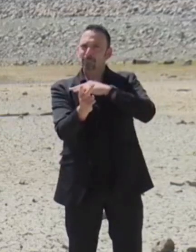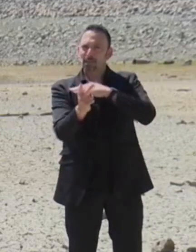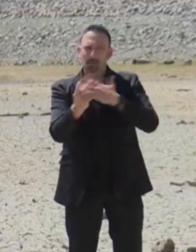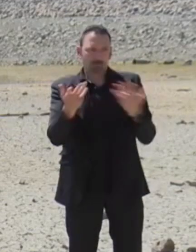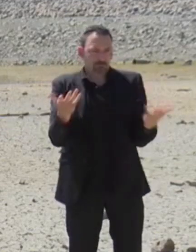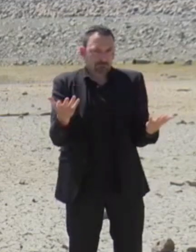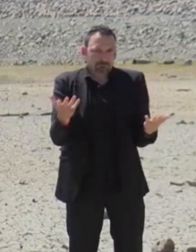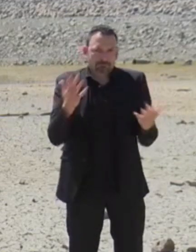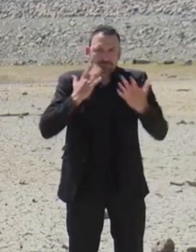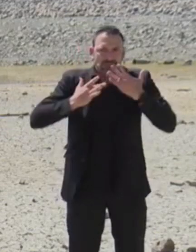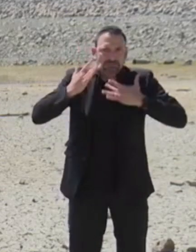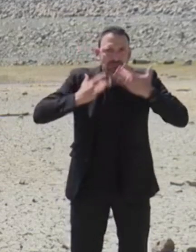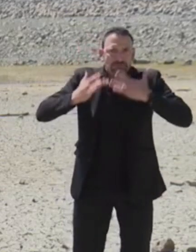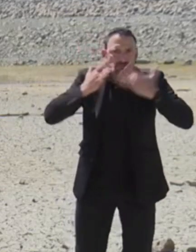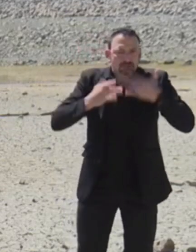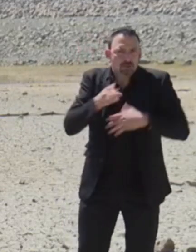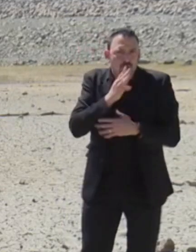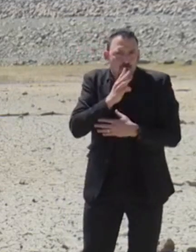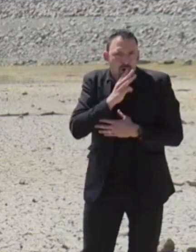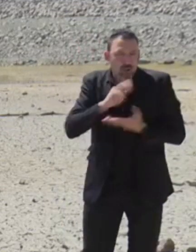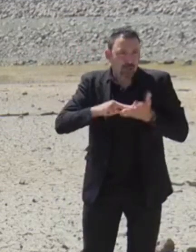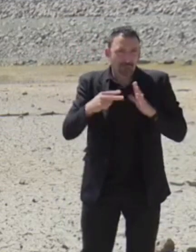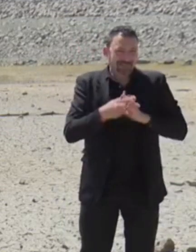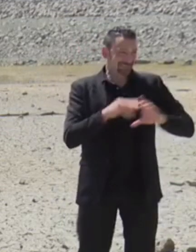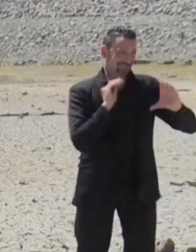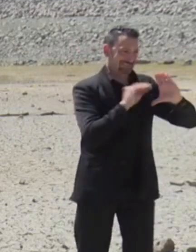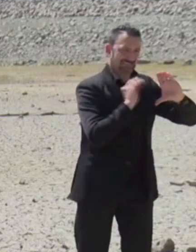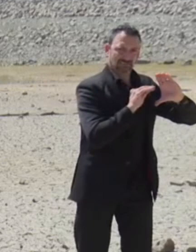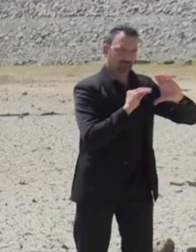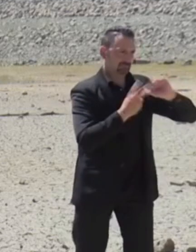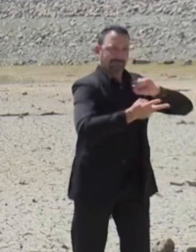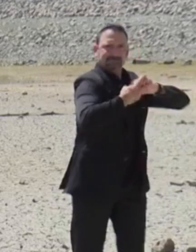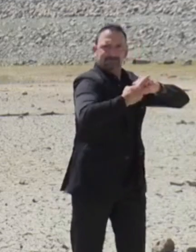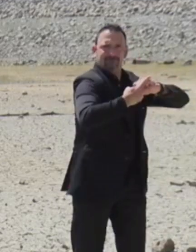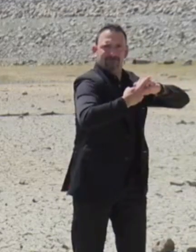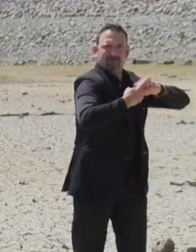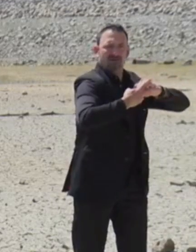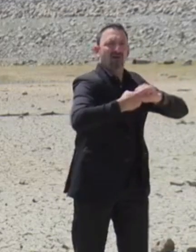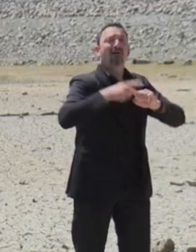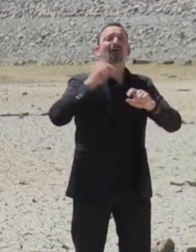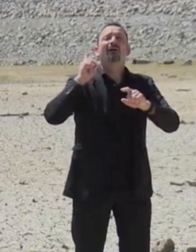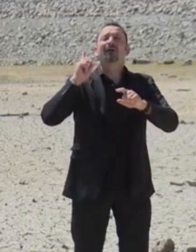not being able to release water from this reservoir by fall.